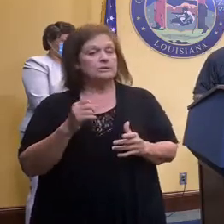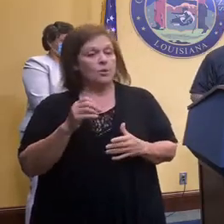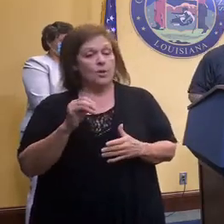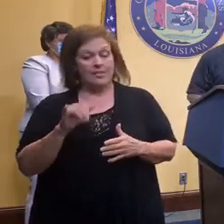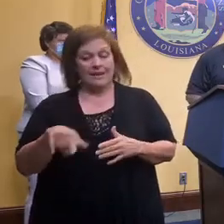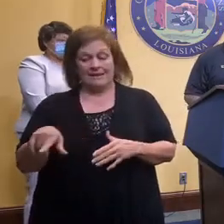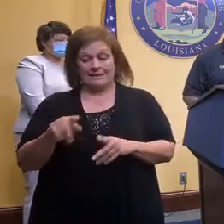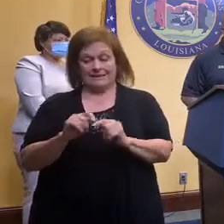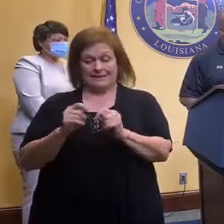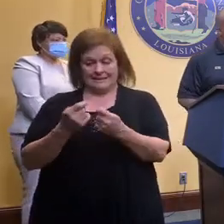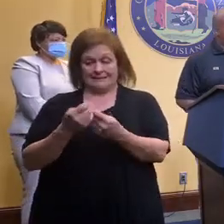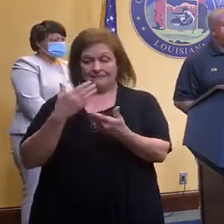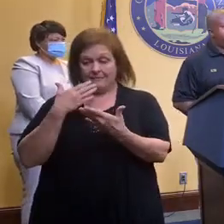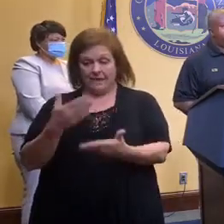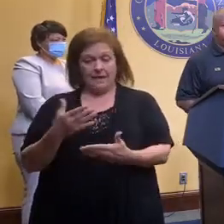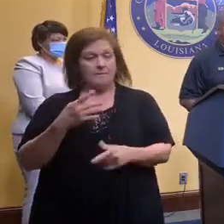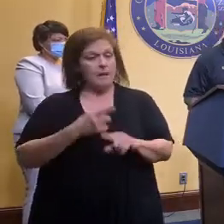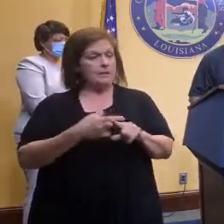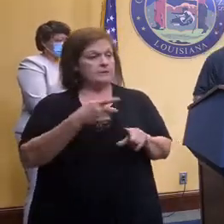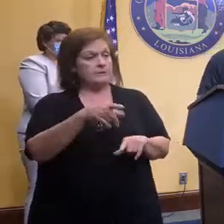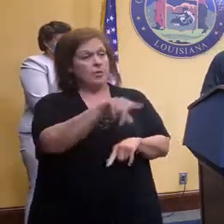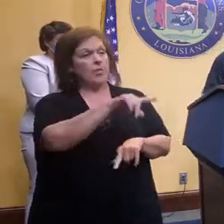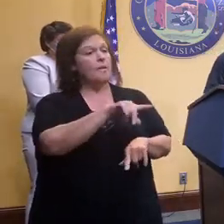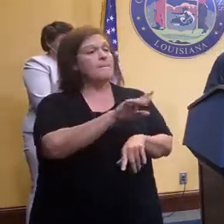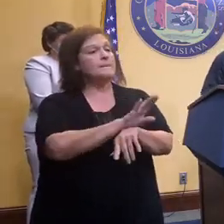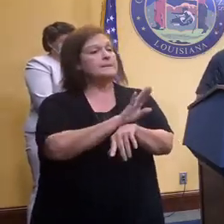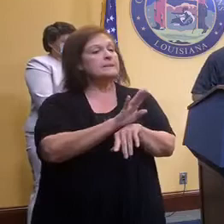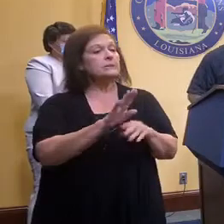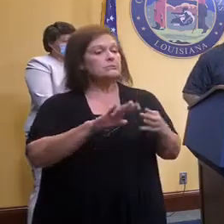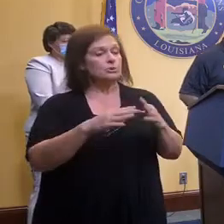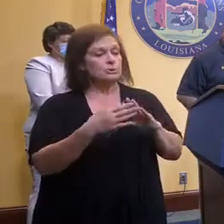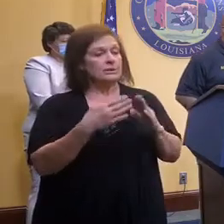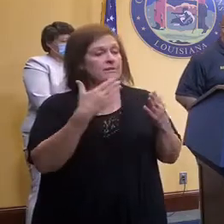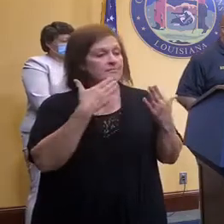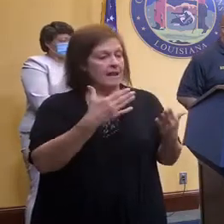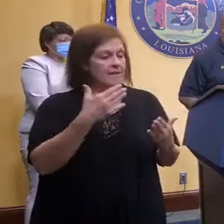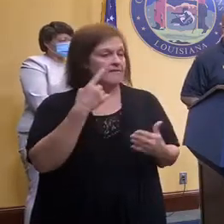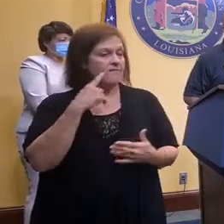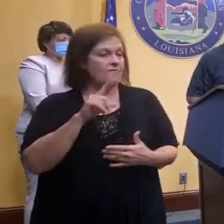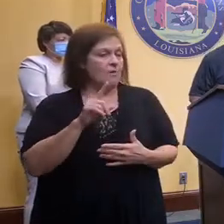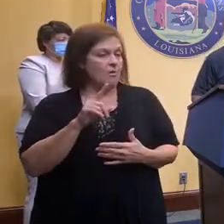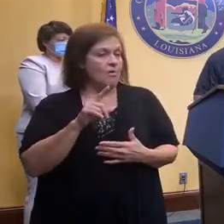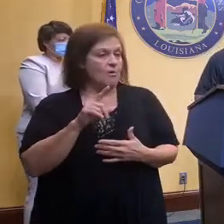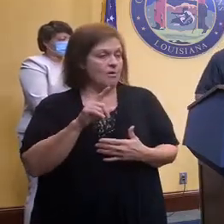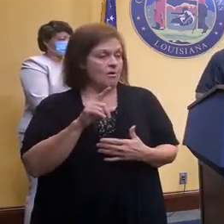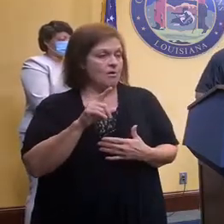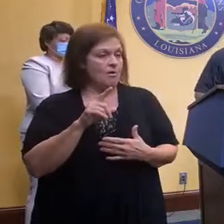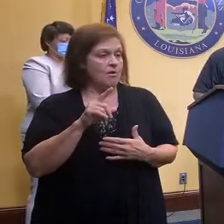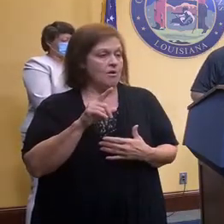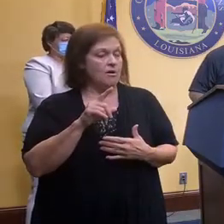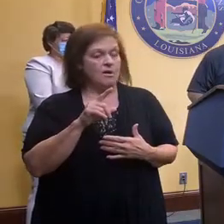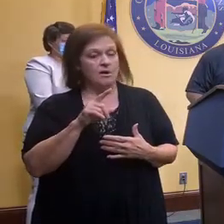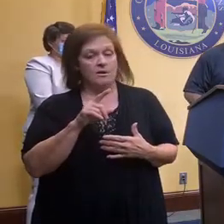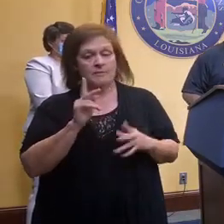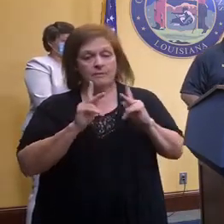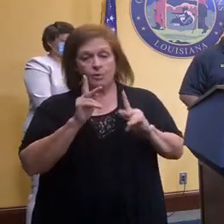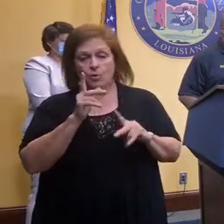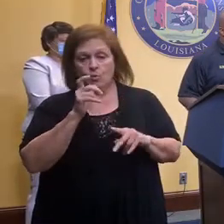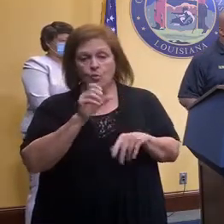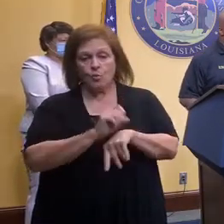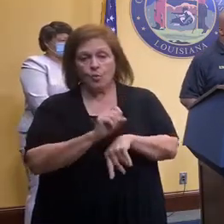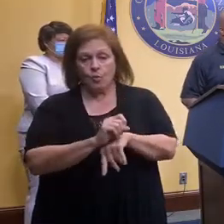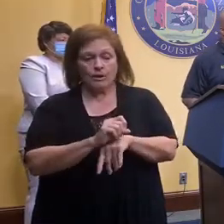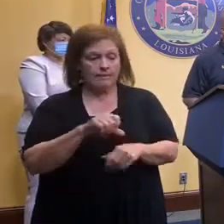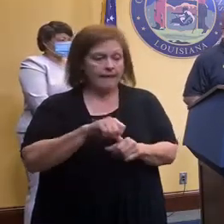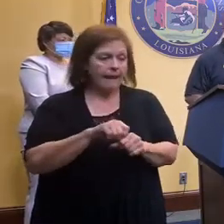side, but I want to thank you to our business community. I want to thank the business community from the box stores to the gas stations, the